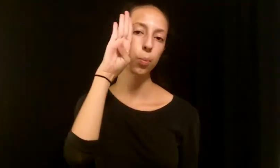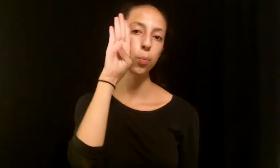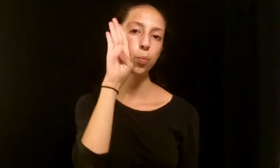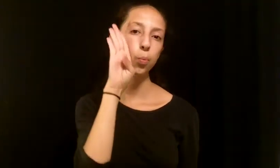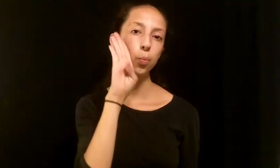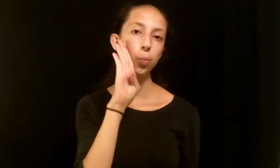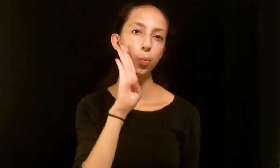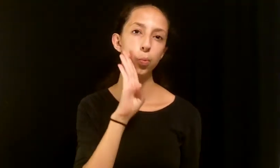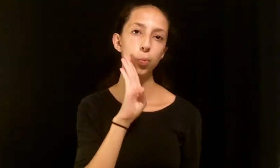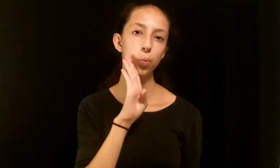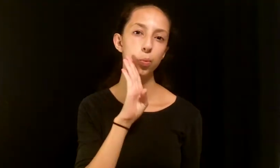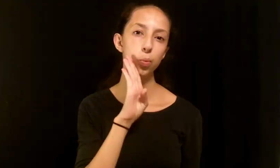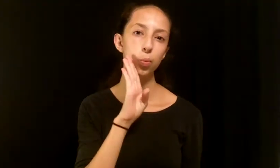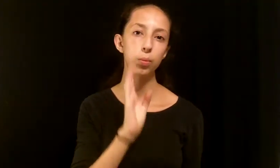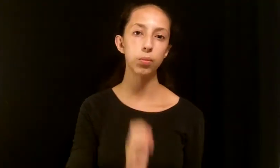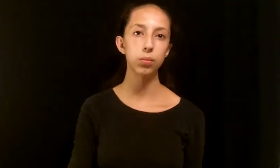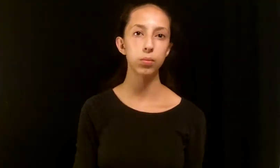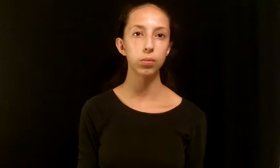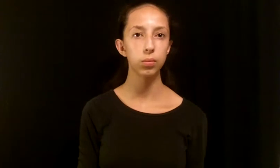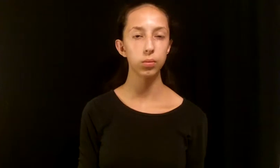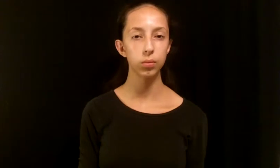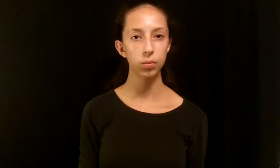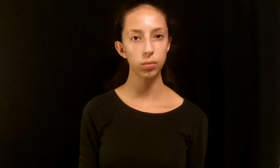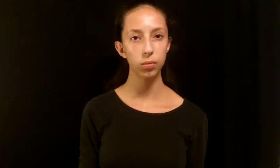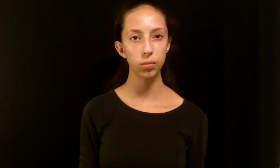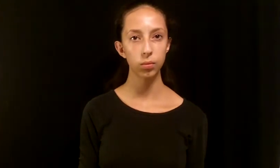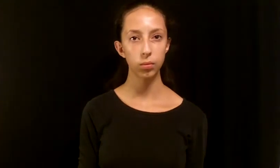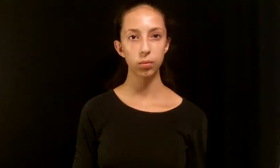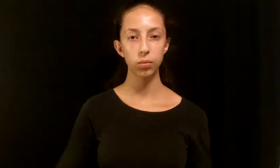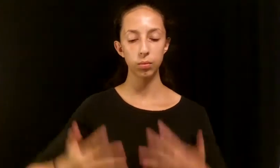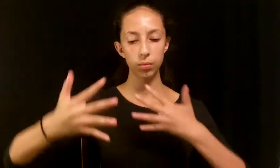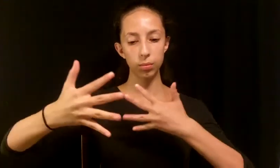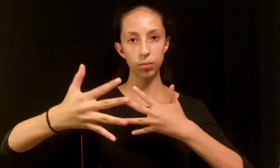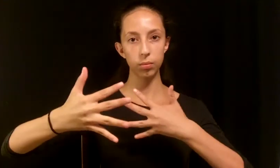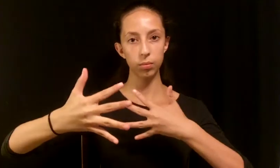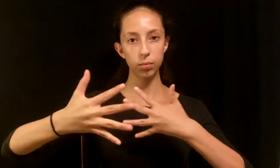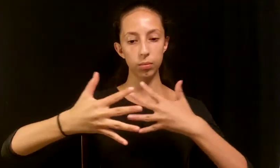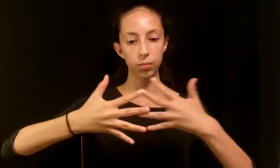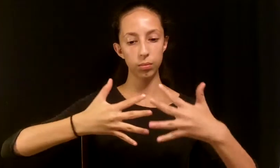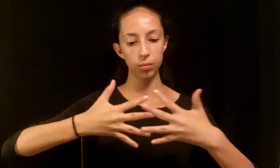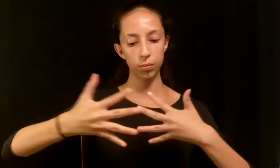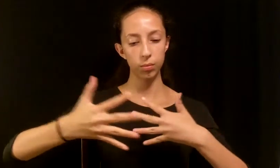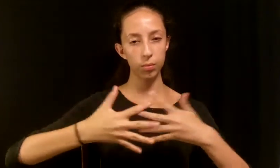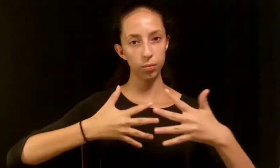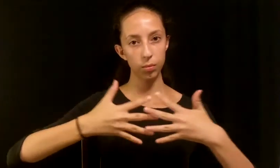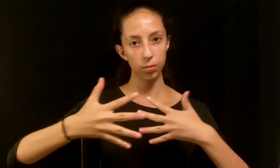of your cheek. And then gray, I think of it as a mixing of all of your colors are mixing together.